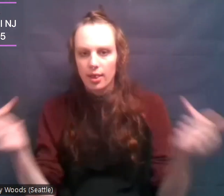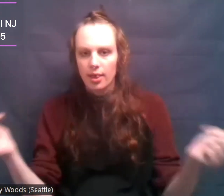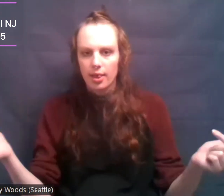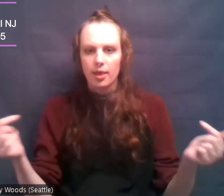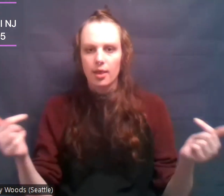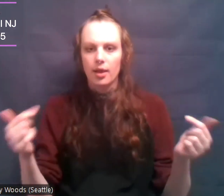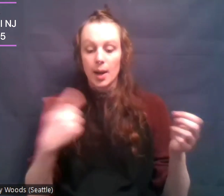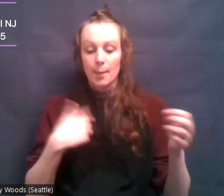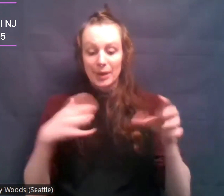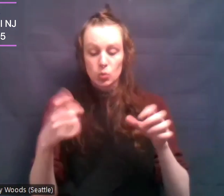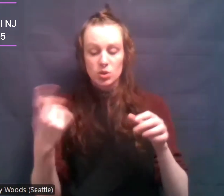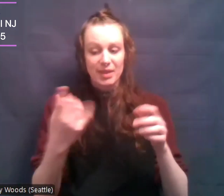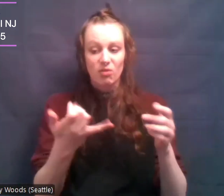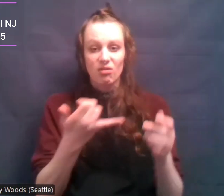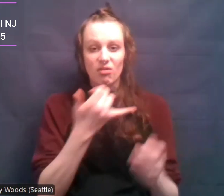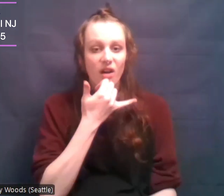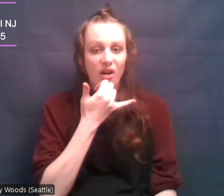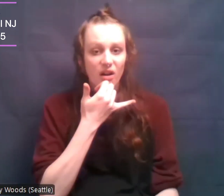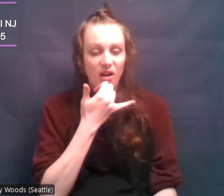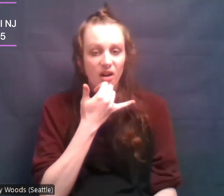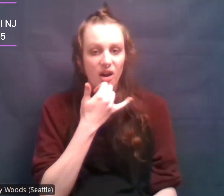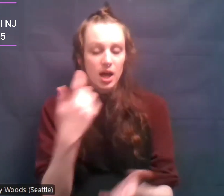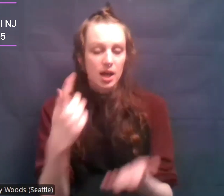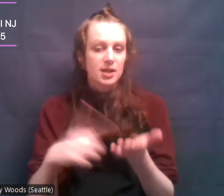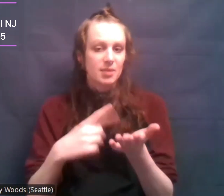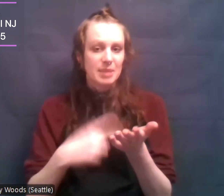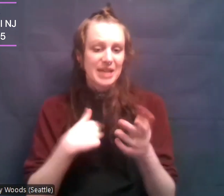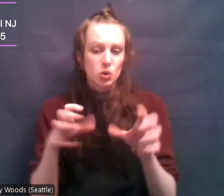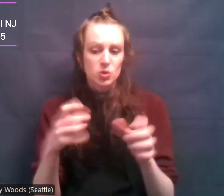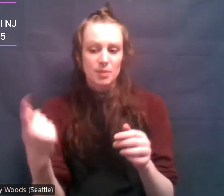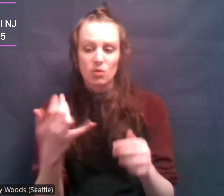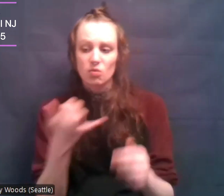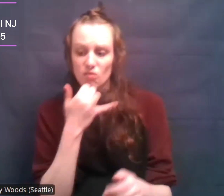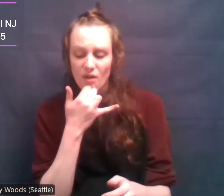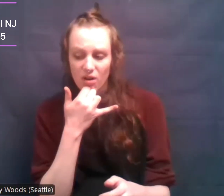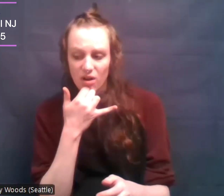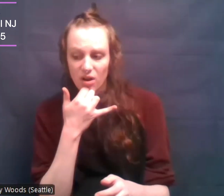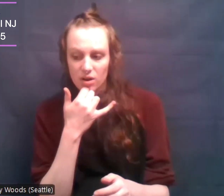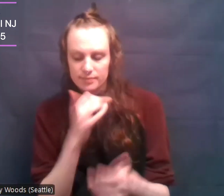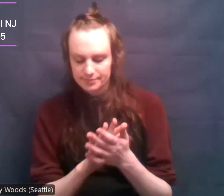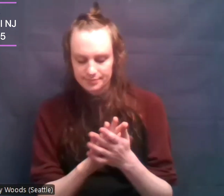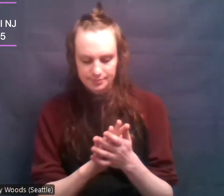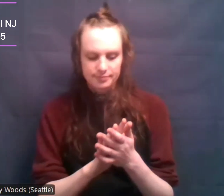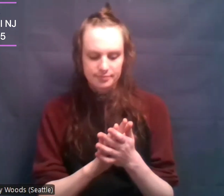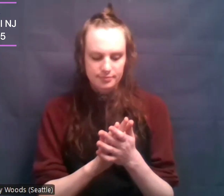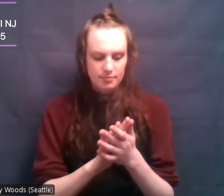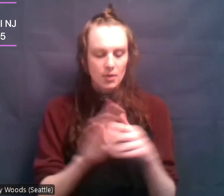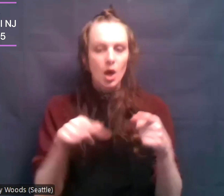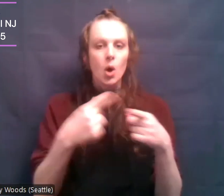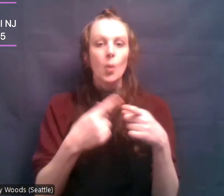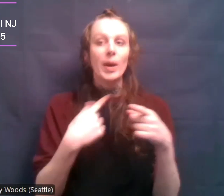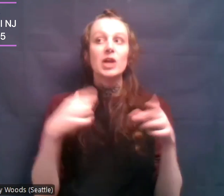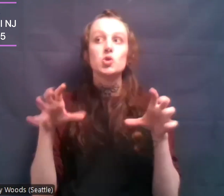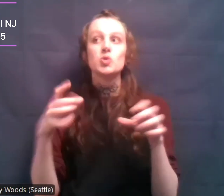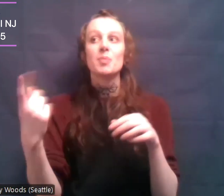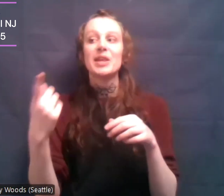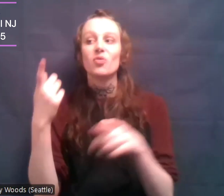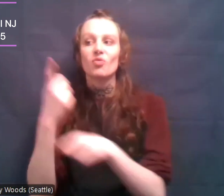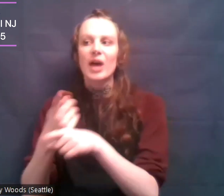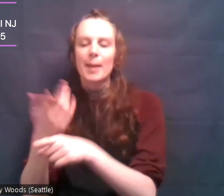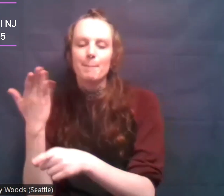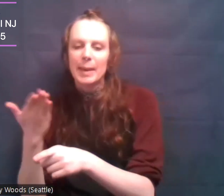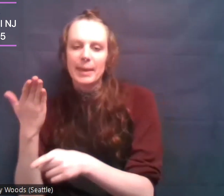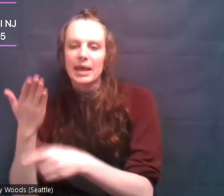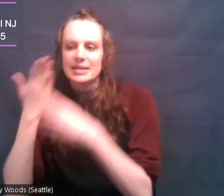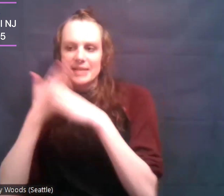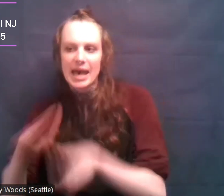something wrong and I'm like, sometimes when I'm doing stuff right, it's silent, but when I'm doing stuff wrong, it's like, no, that's not what you're not supposed to be doing that.